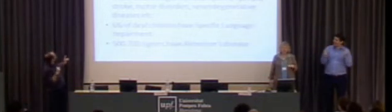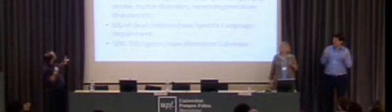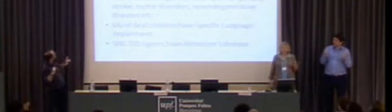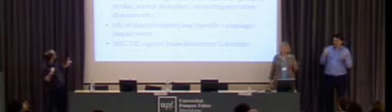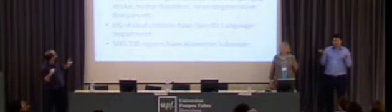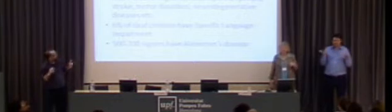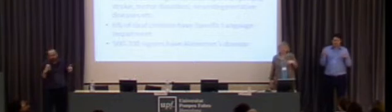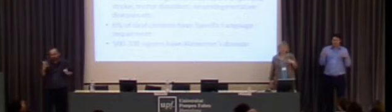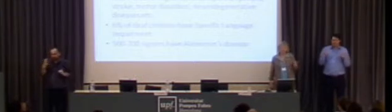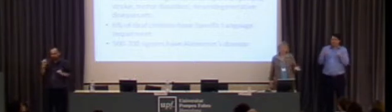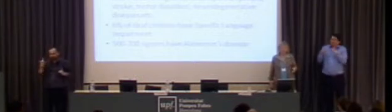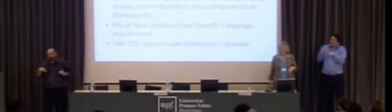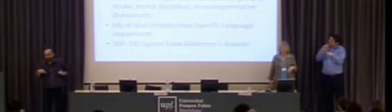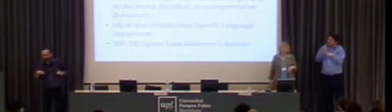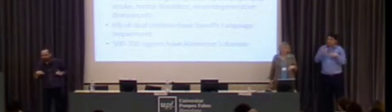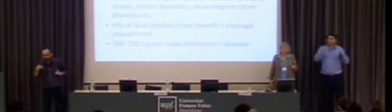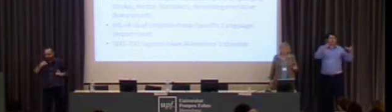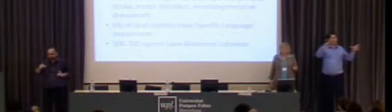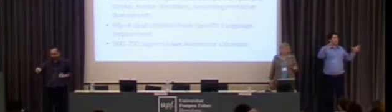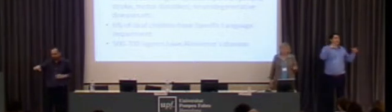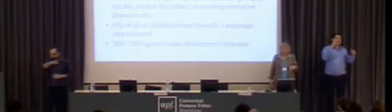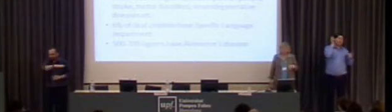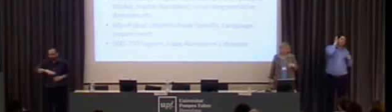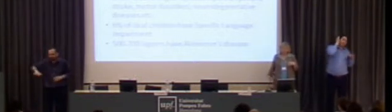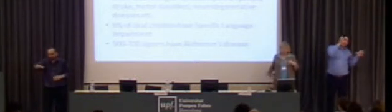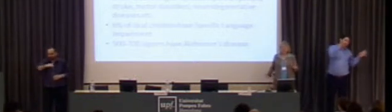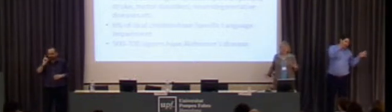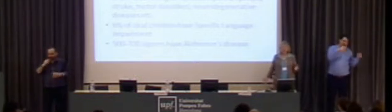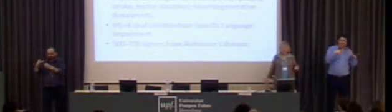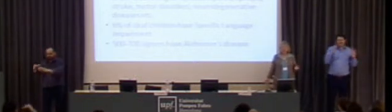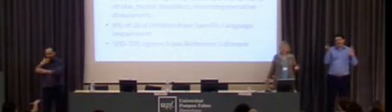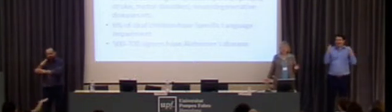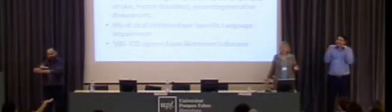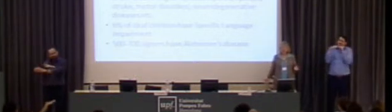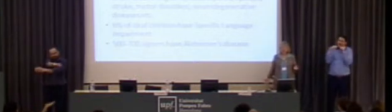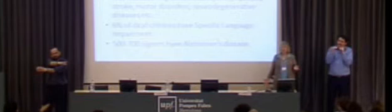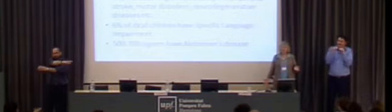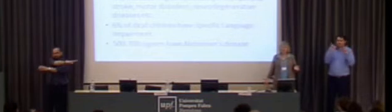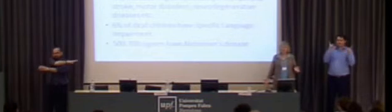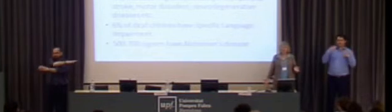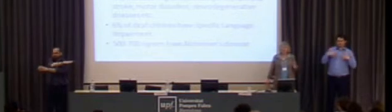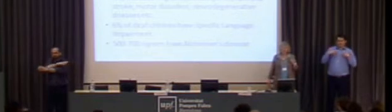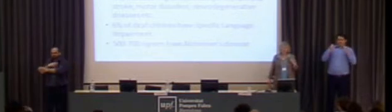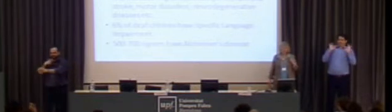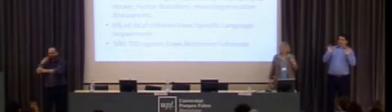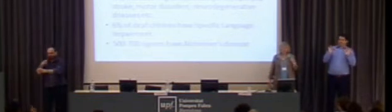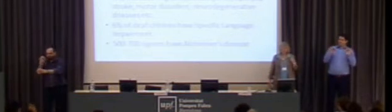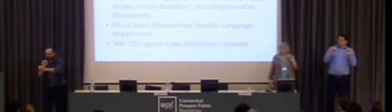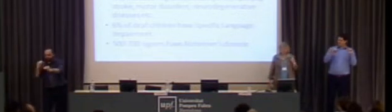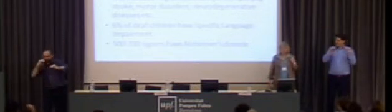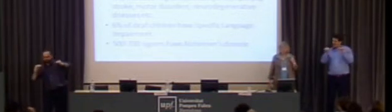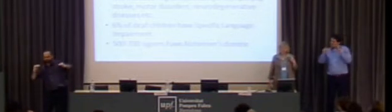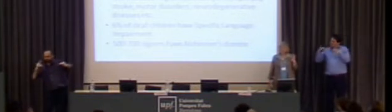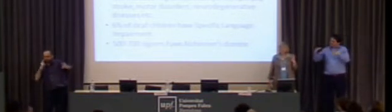as hearing people, and actually we know they have poorer health, about 8,000 deaf people are living with some kind of